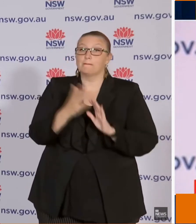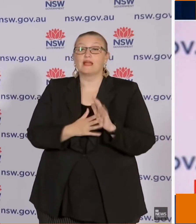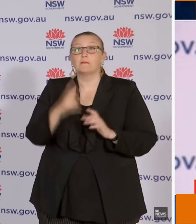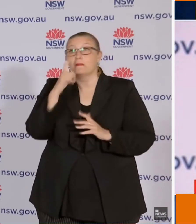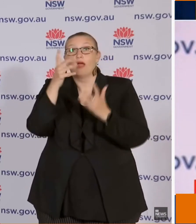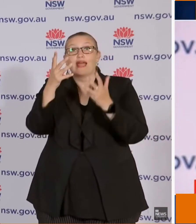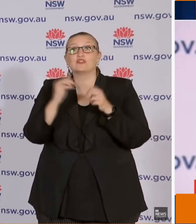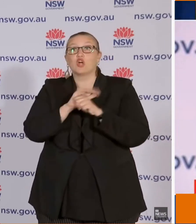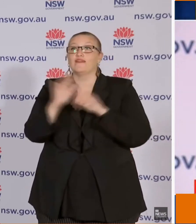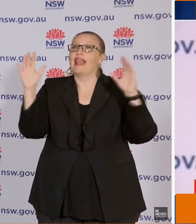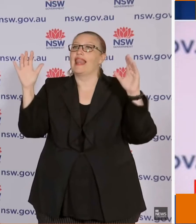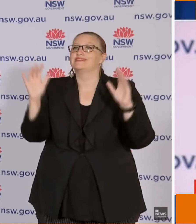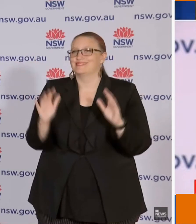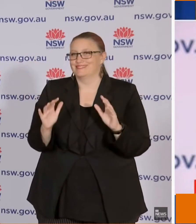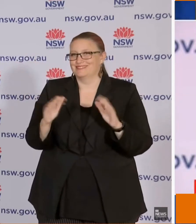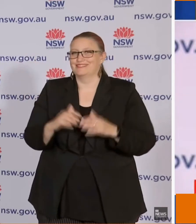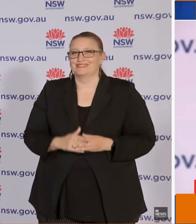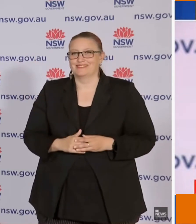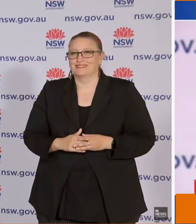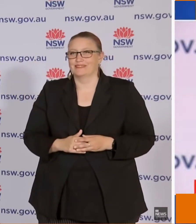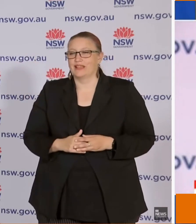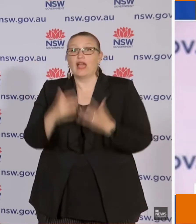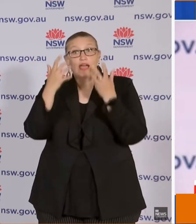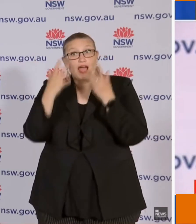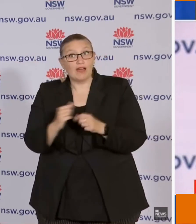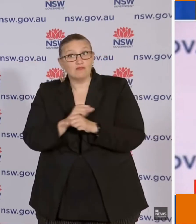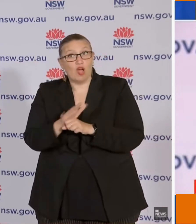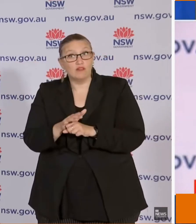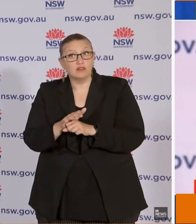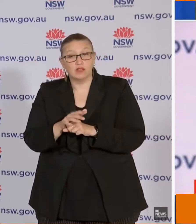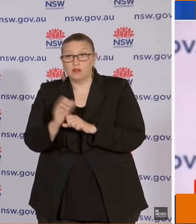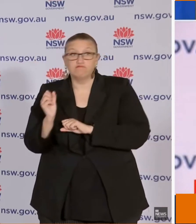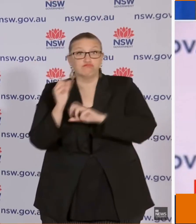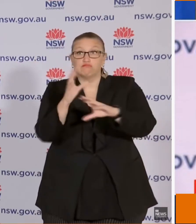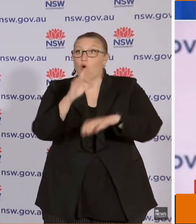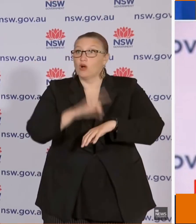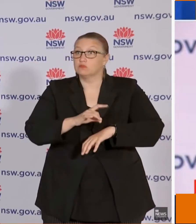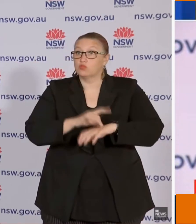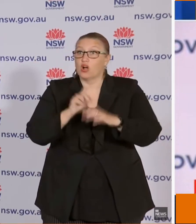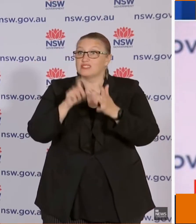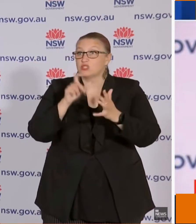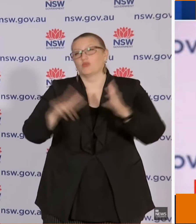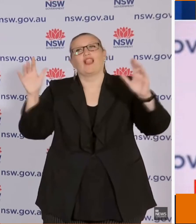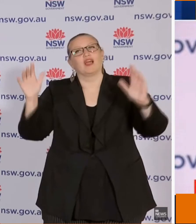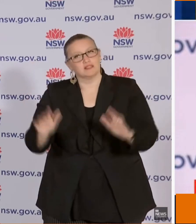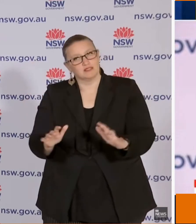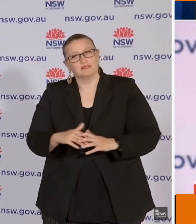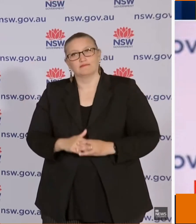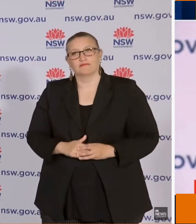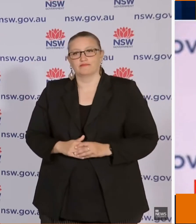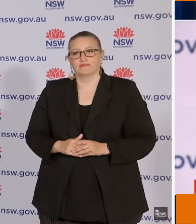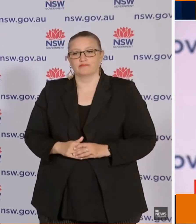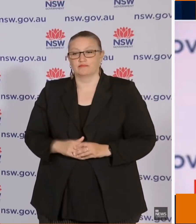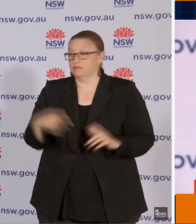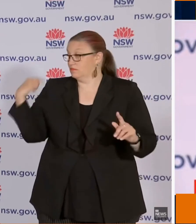through a very intensive period of vaccination in those local government areas of concern in particular. So once the effect of that vaccination